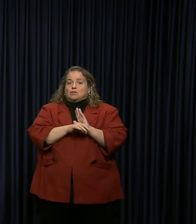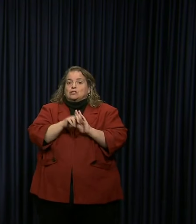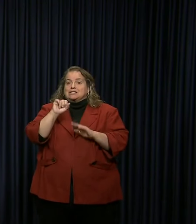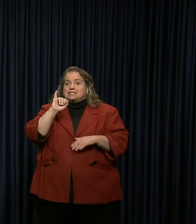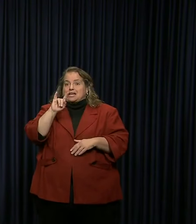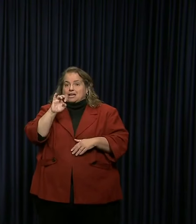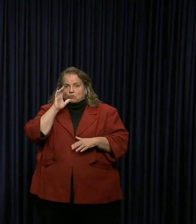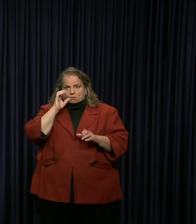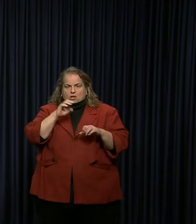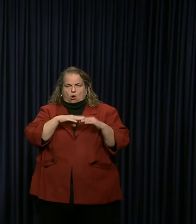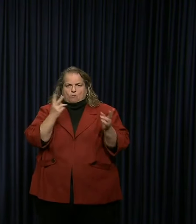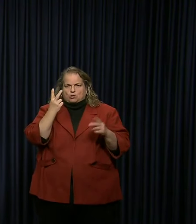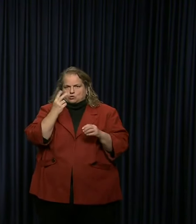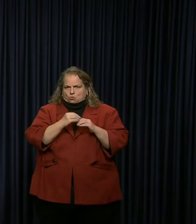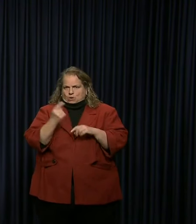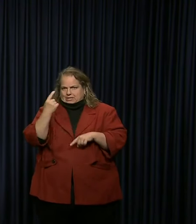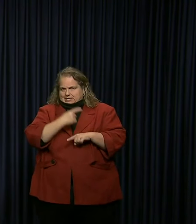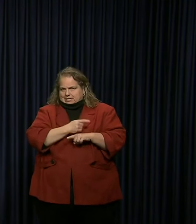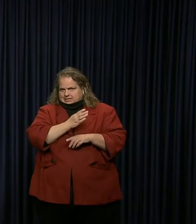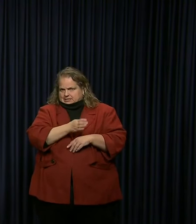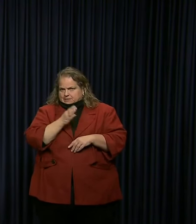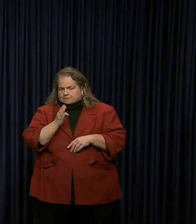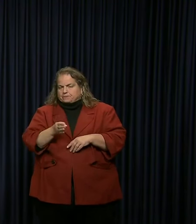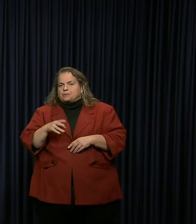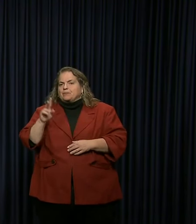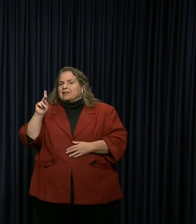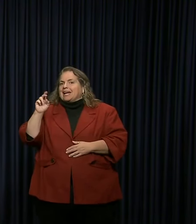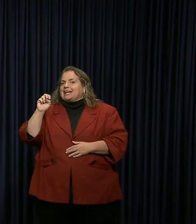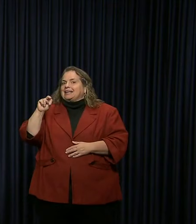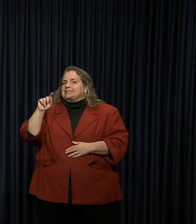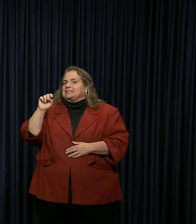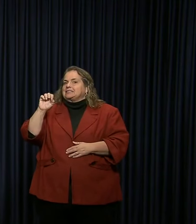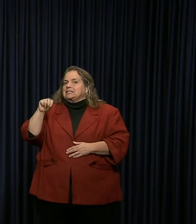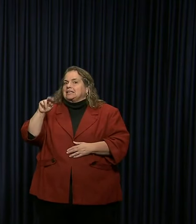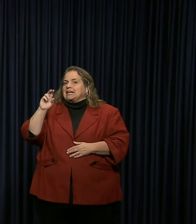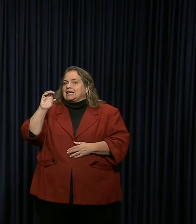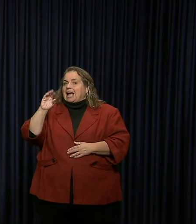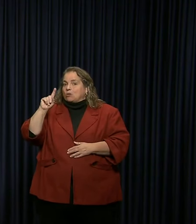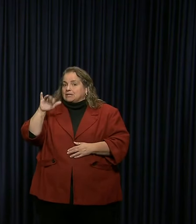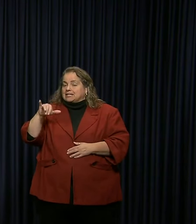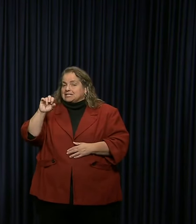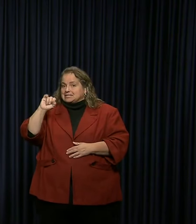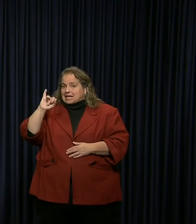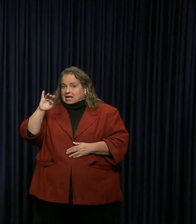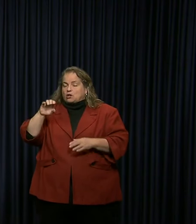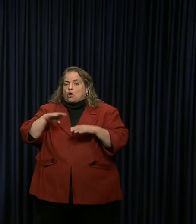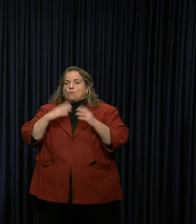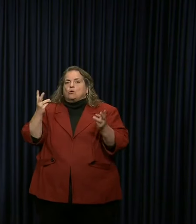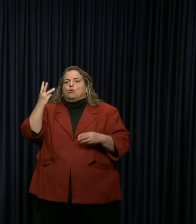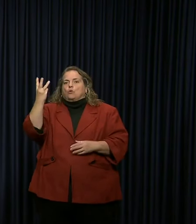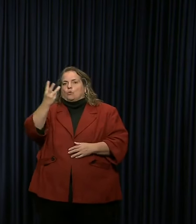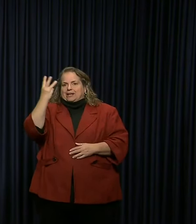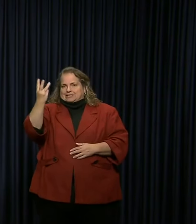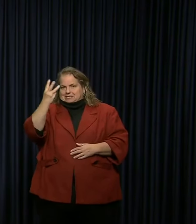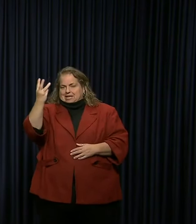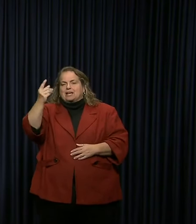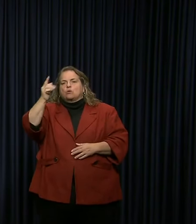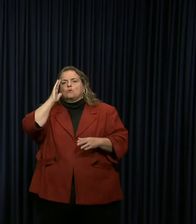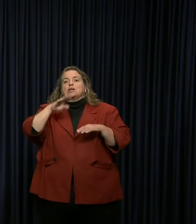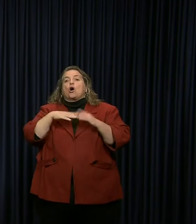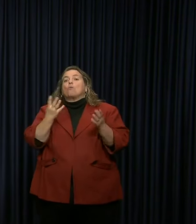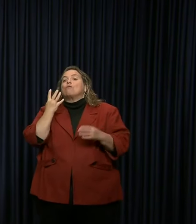2 more days. The Kenton County site opens on Wednesday. It will be open for 4 days with